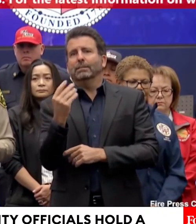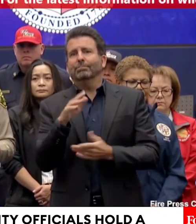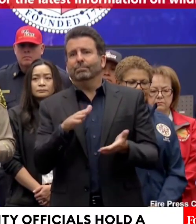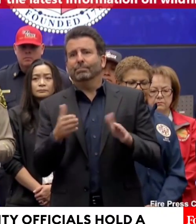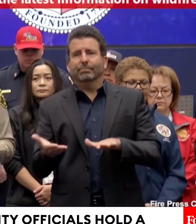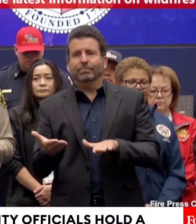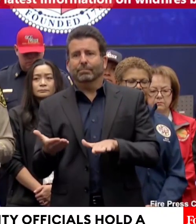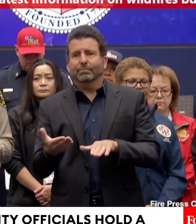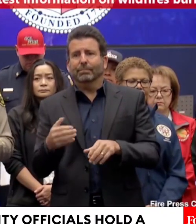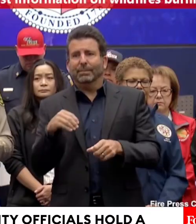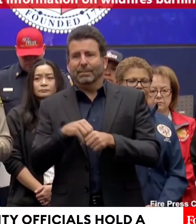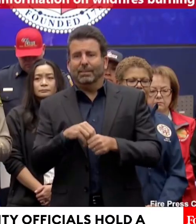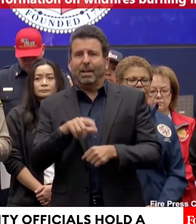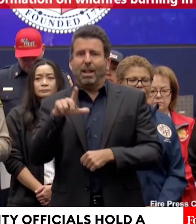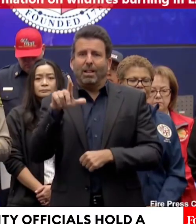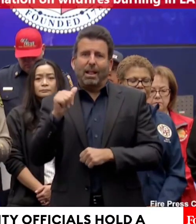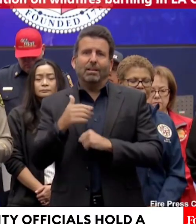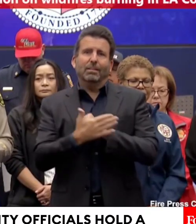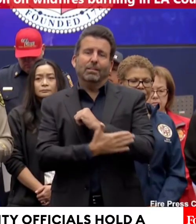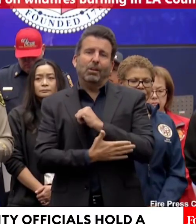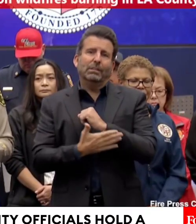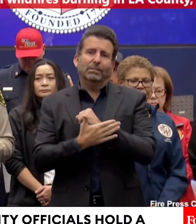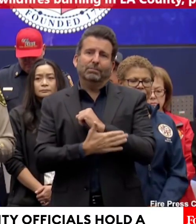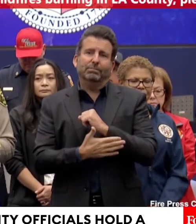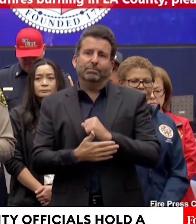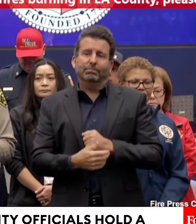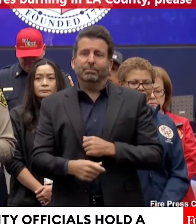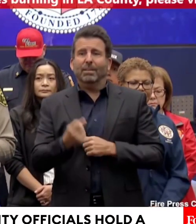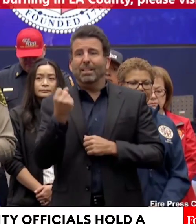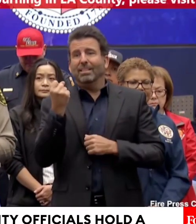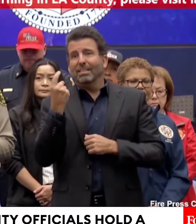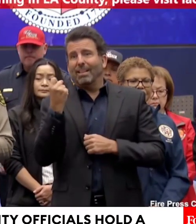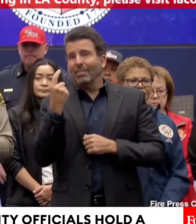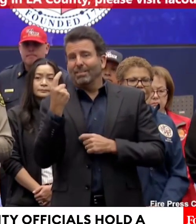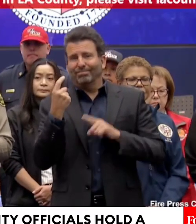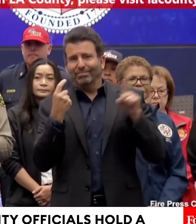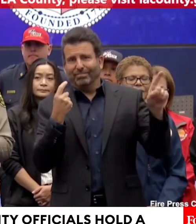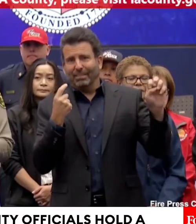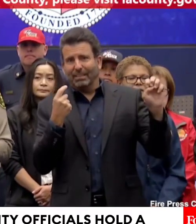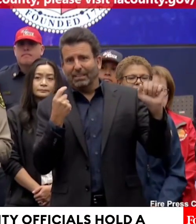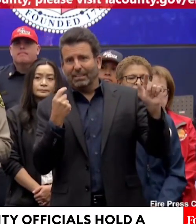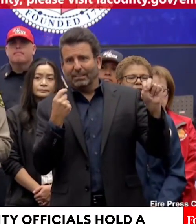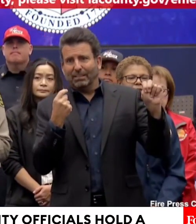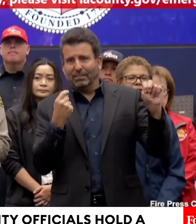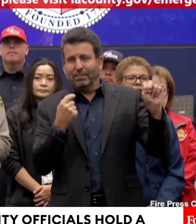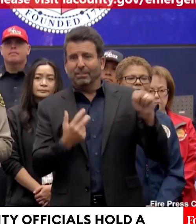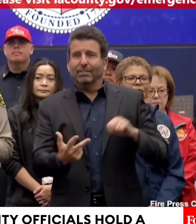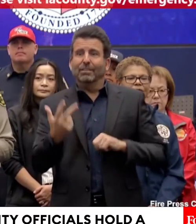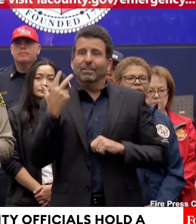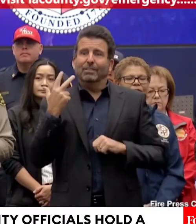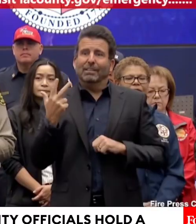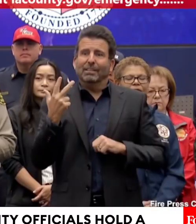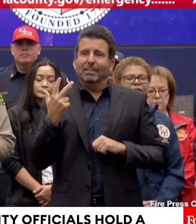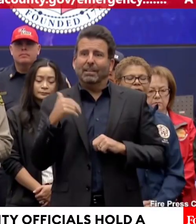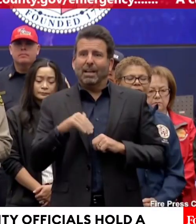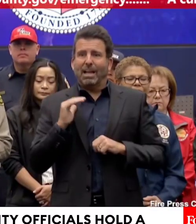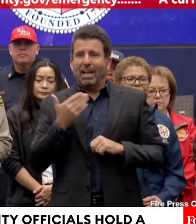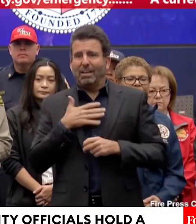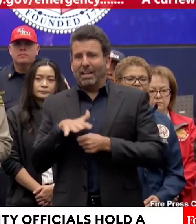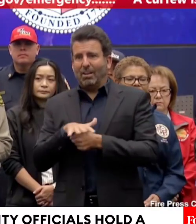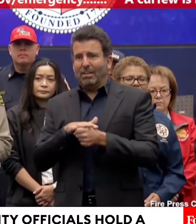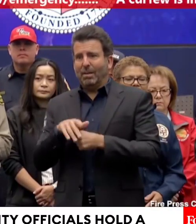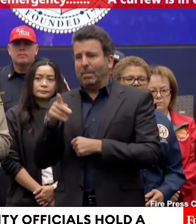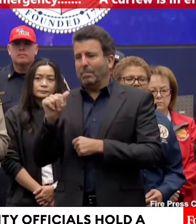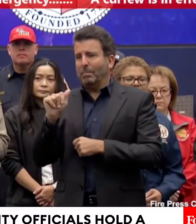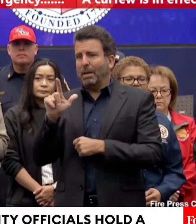County jurisdiction. 11 at the Eaton fire and 3 in our portion or our jurisdiction in the